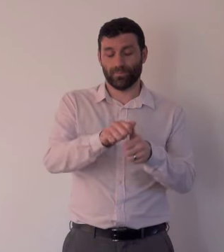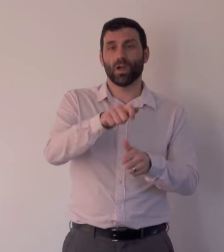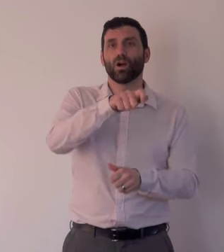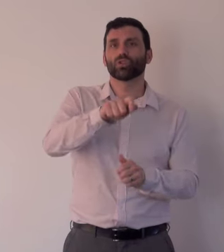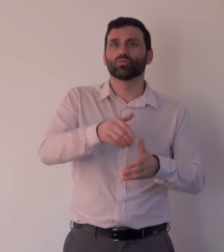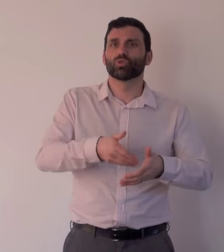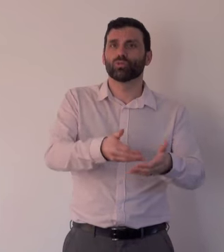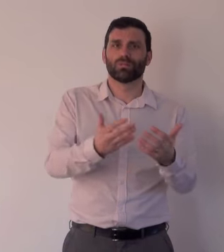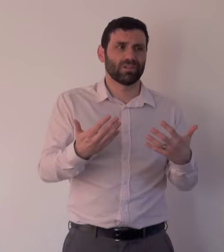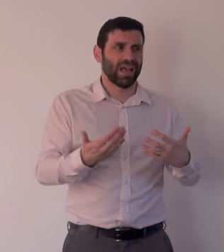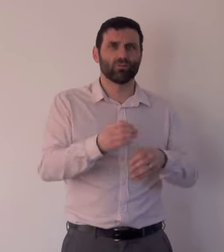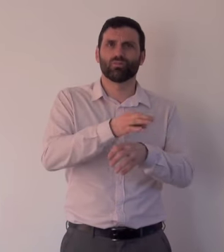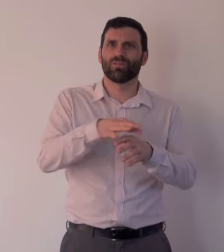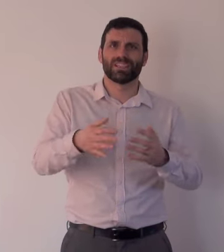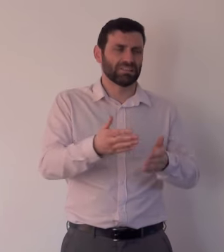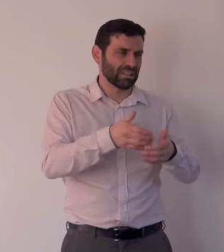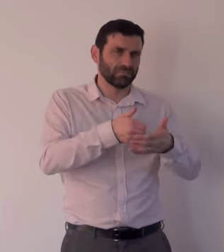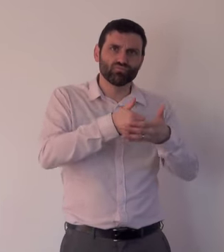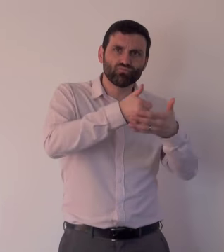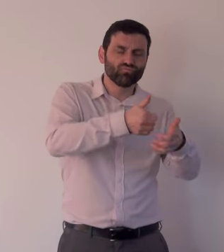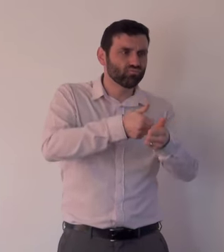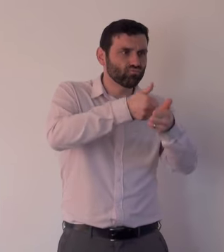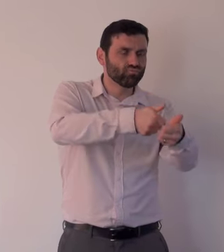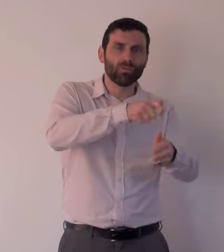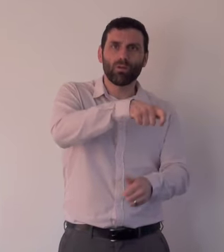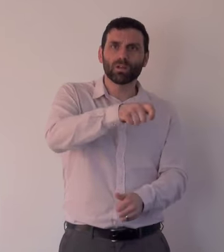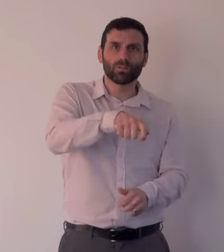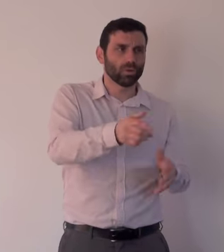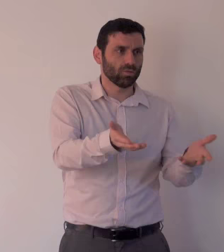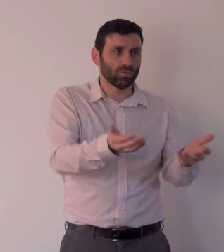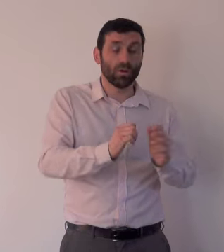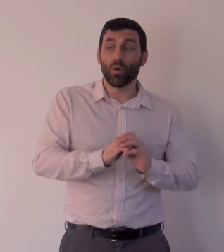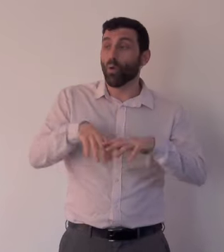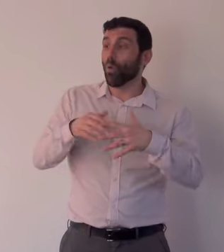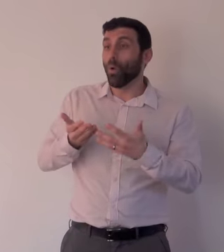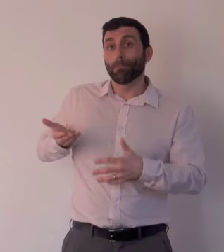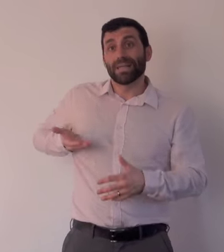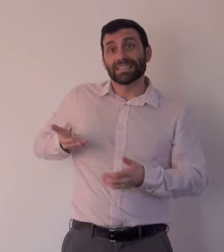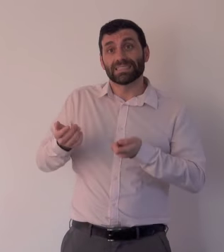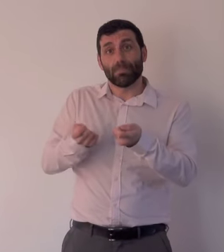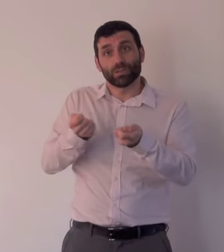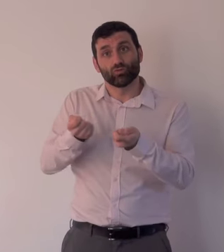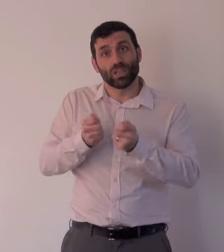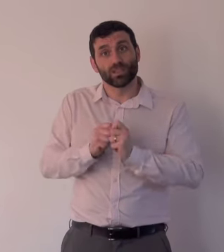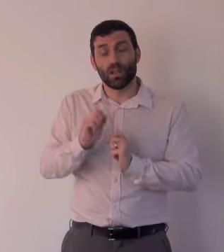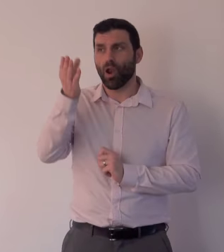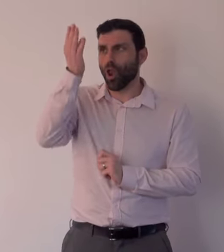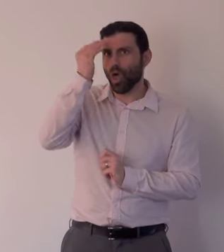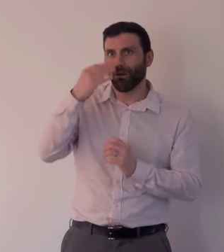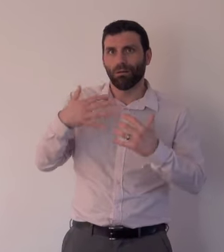Customer services, dealing with clients and customers professionally. Business administration, how to deal with